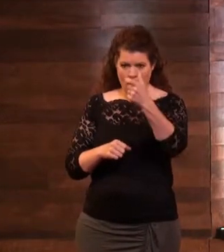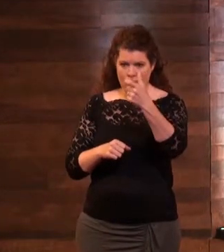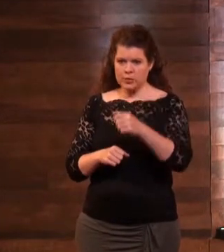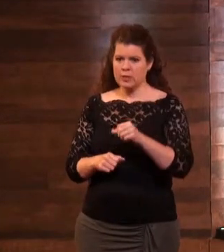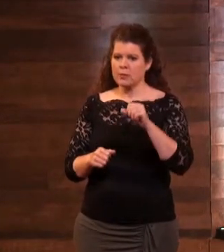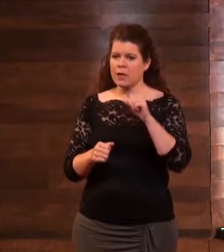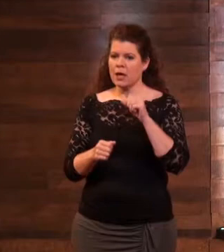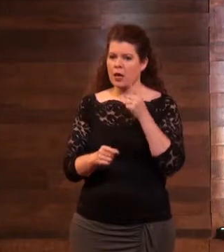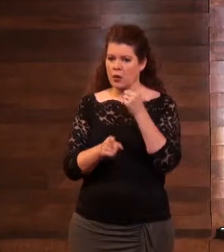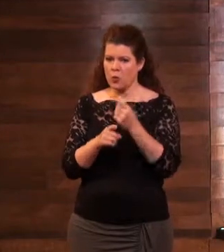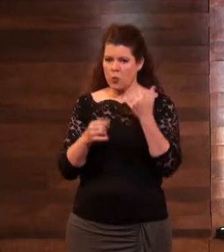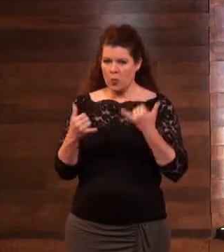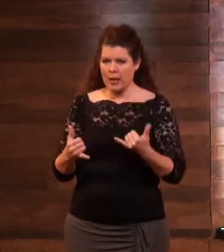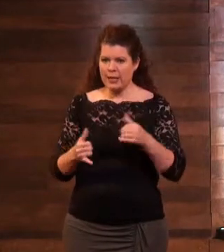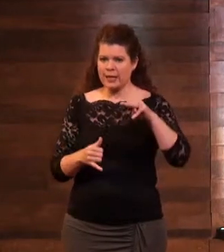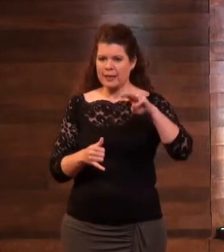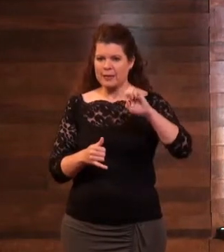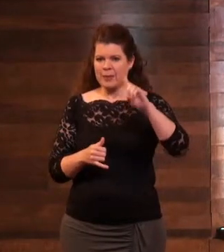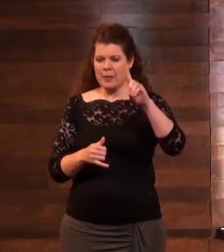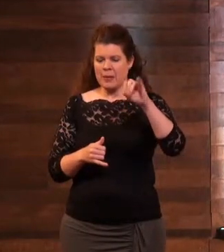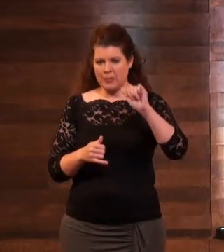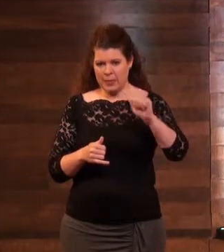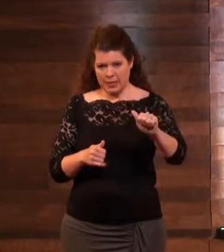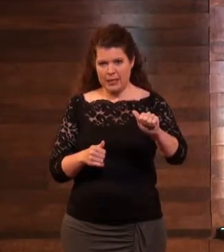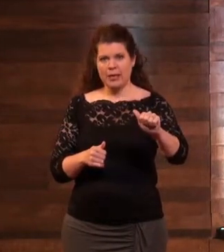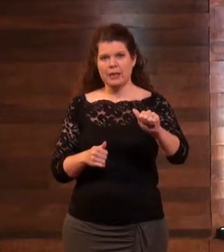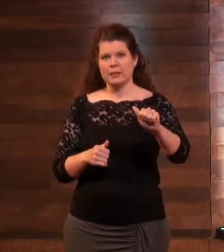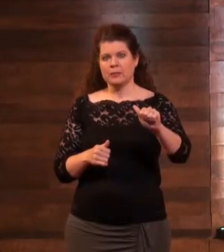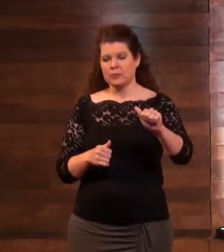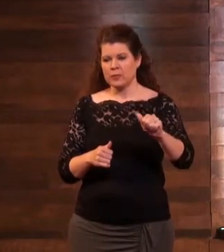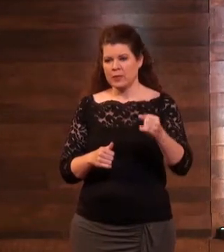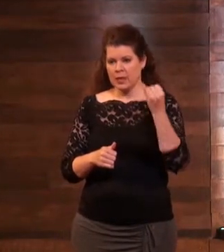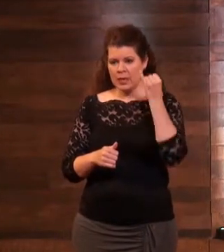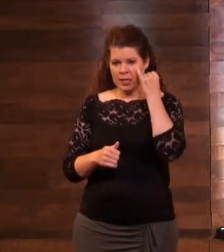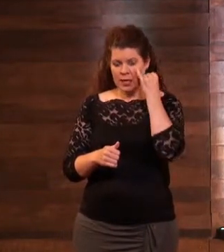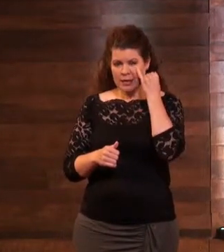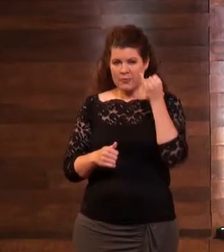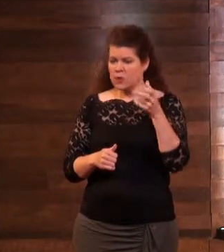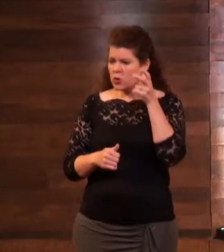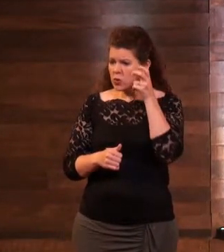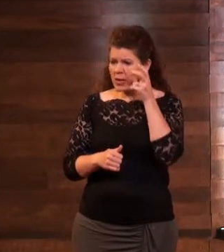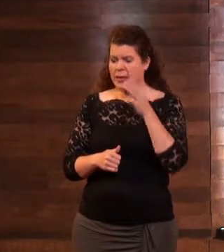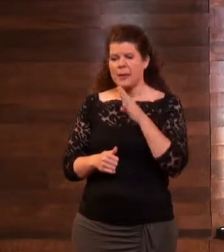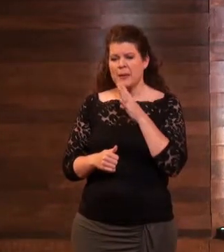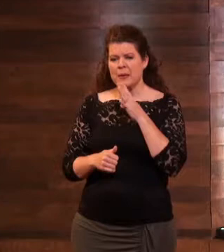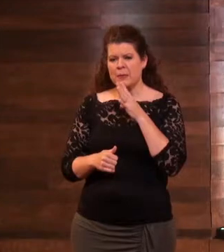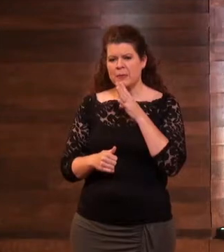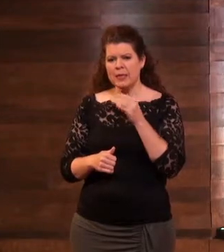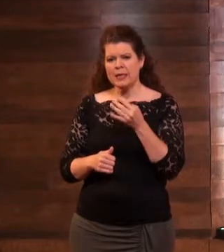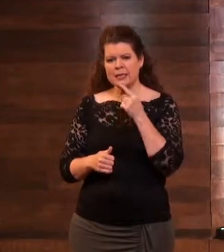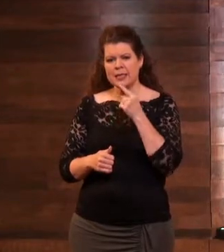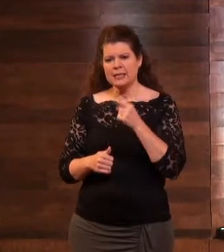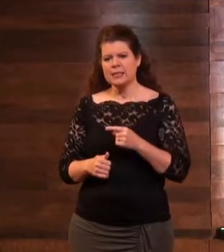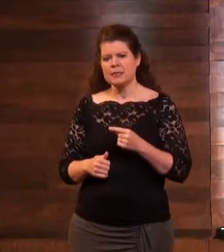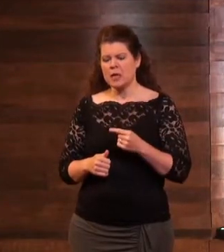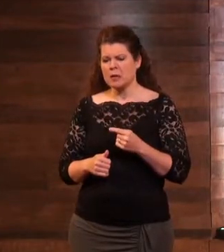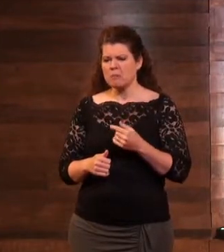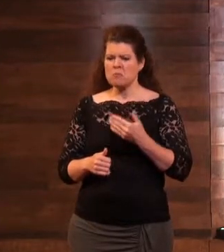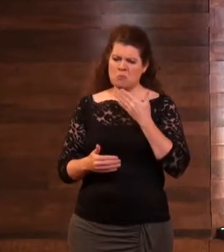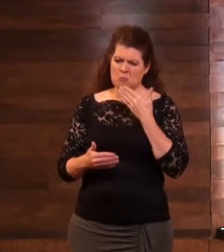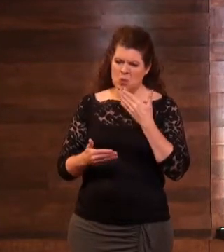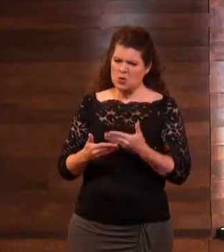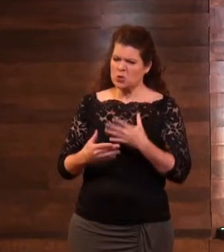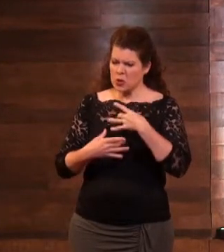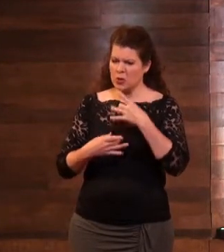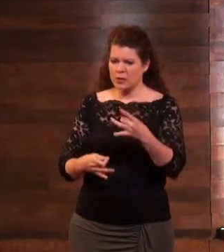as a series on Colossians from Louis Giglio. If you hear me say anything interesting or insightful today, it's